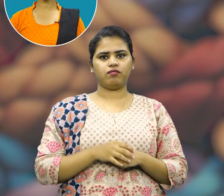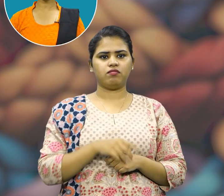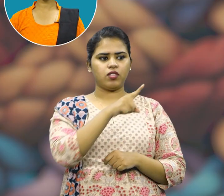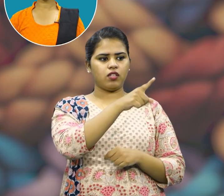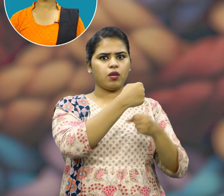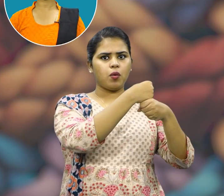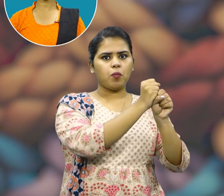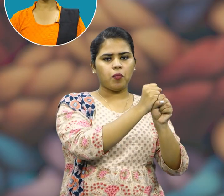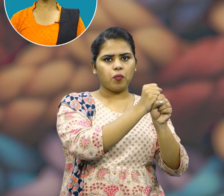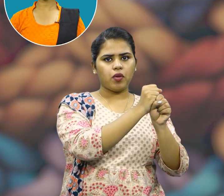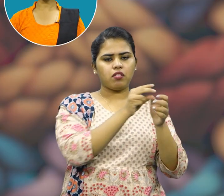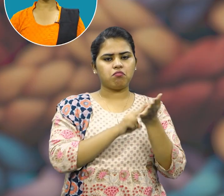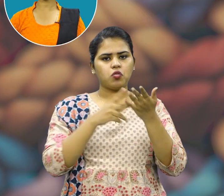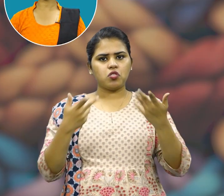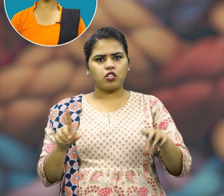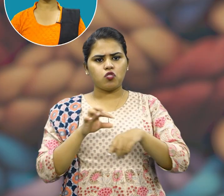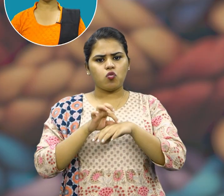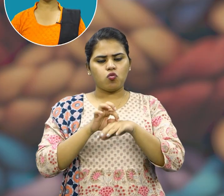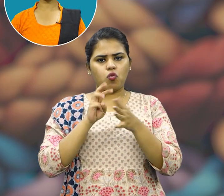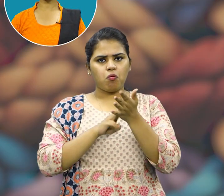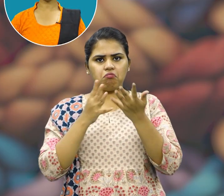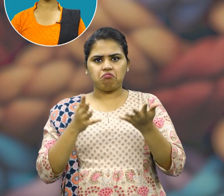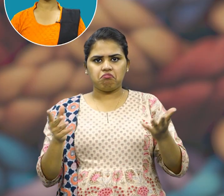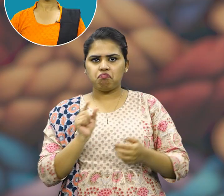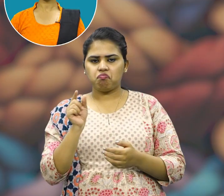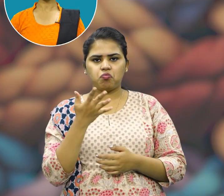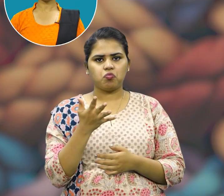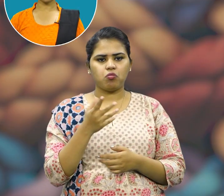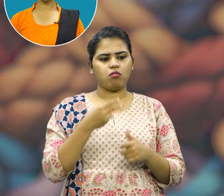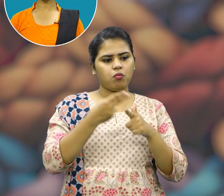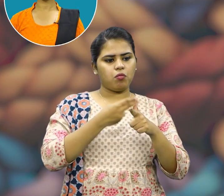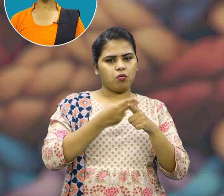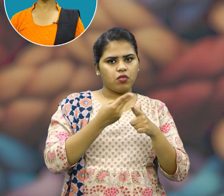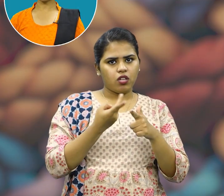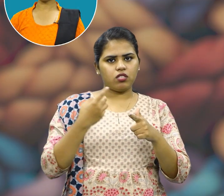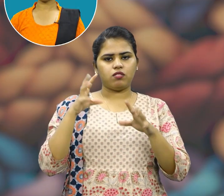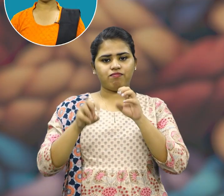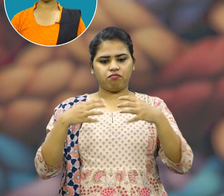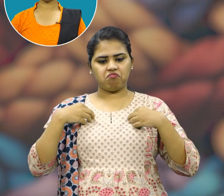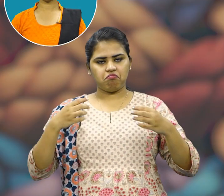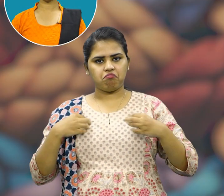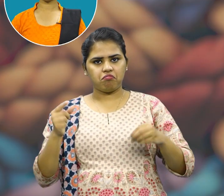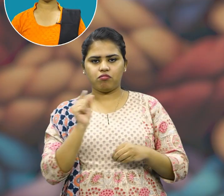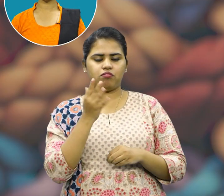made without using any natural raw material from plant or animal.